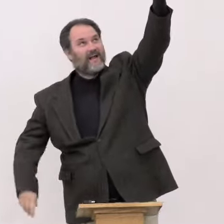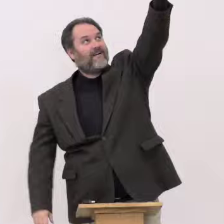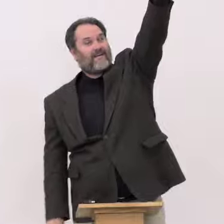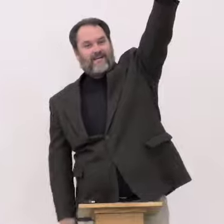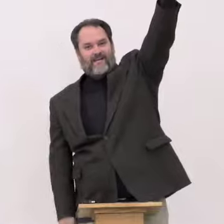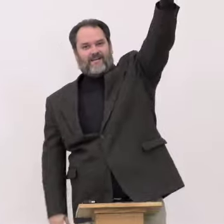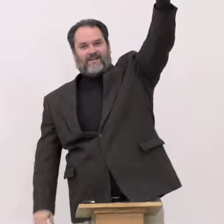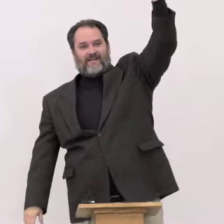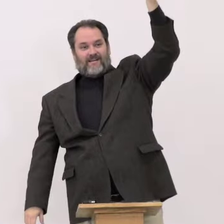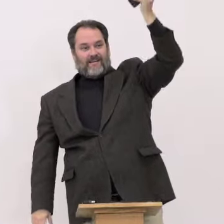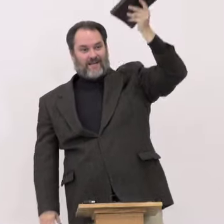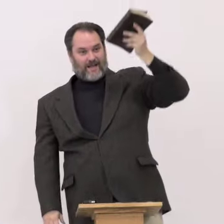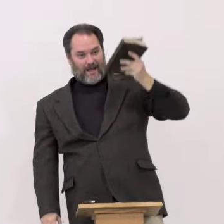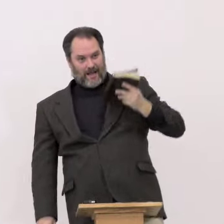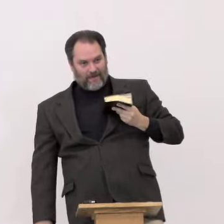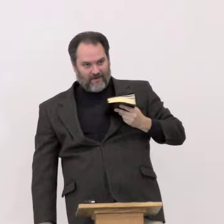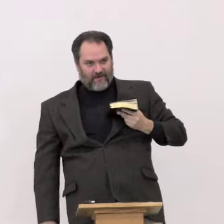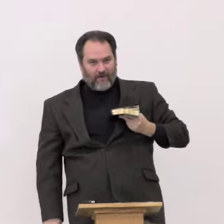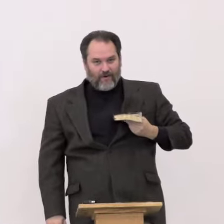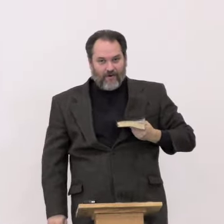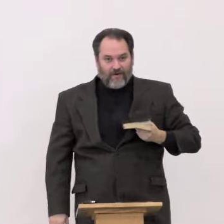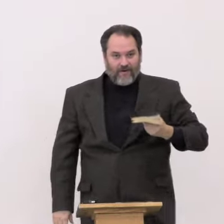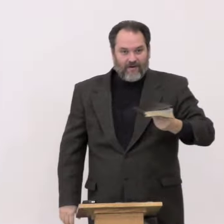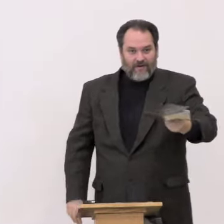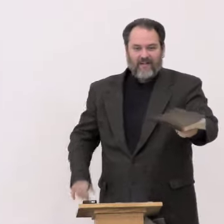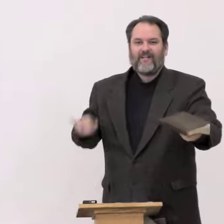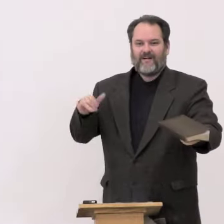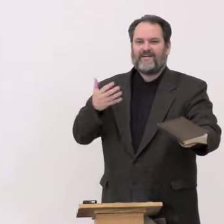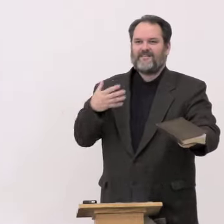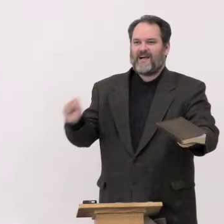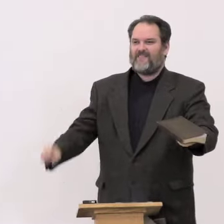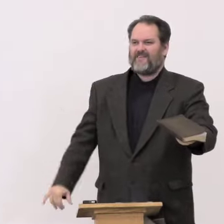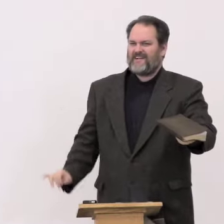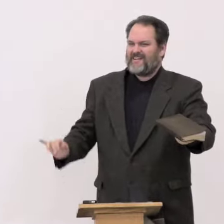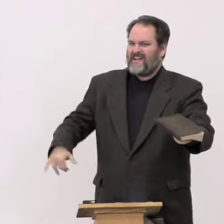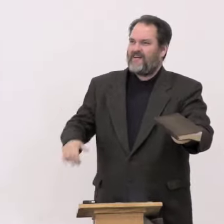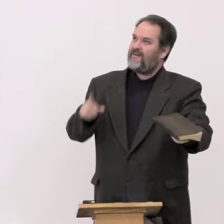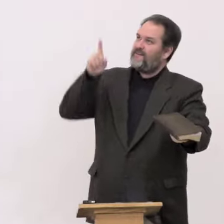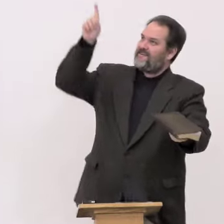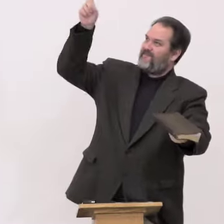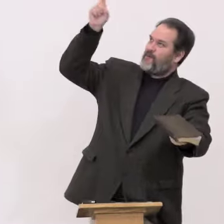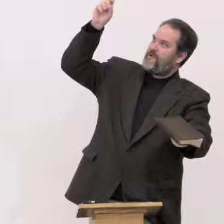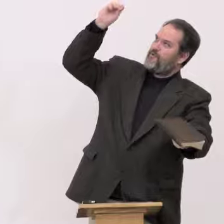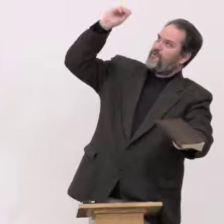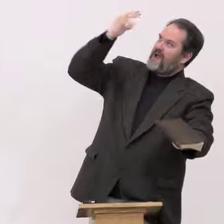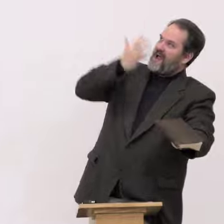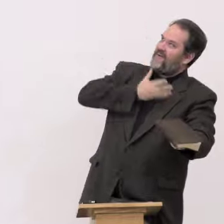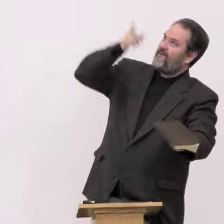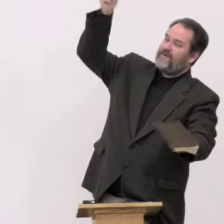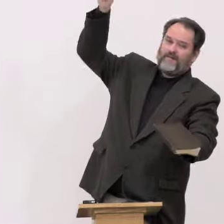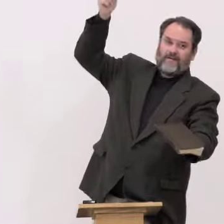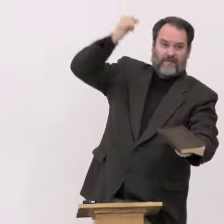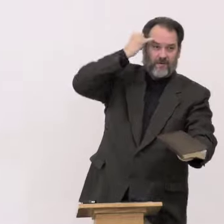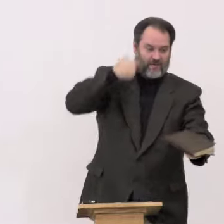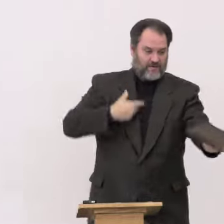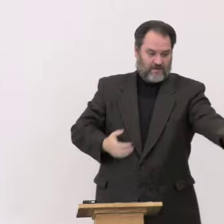how it works. The Bible must go in your heart. And then you do good works.